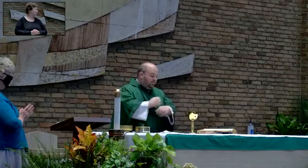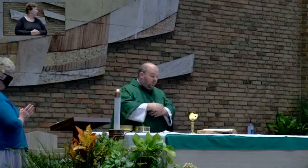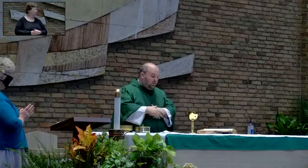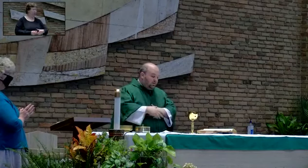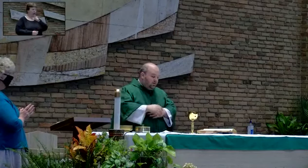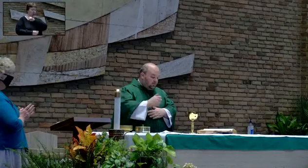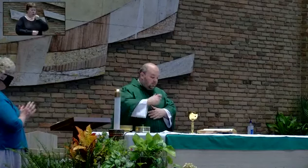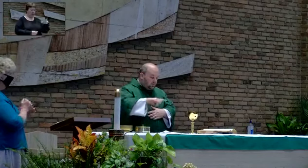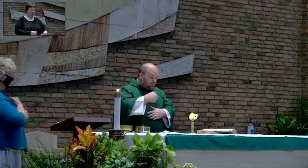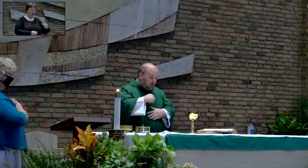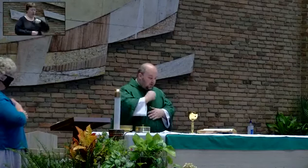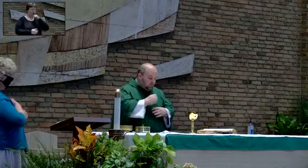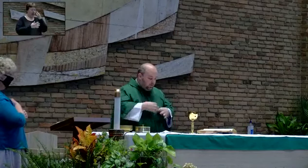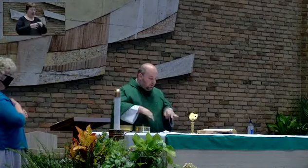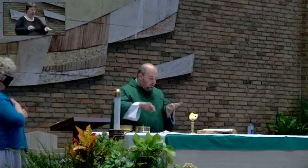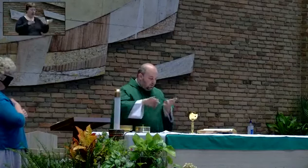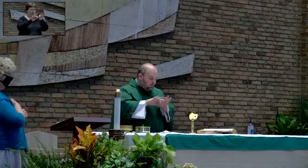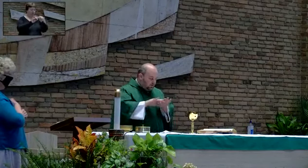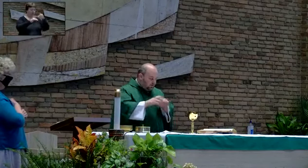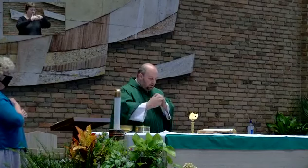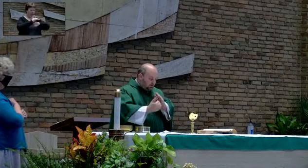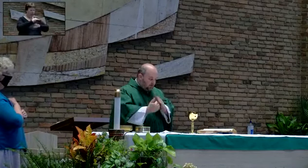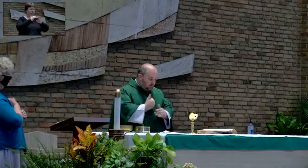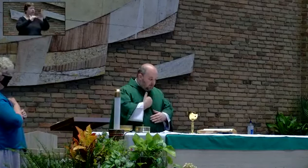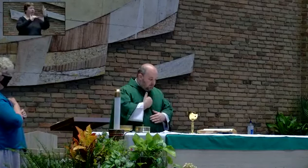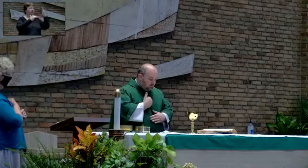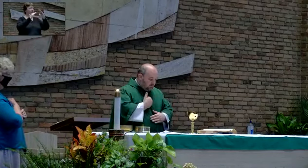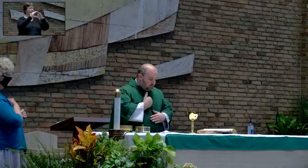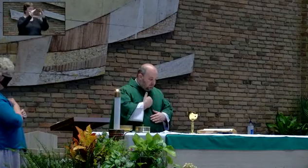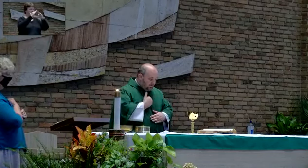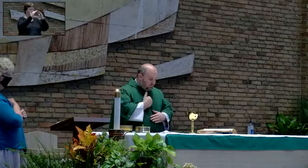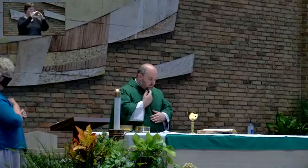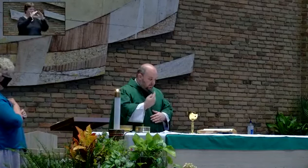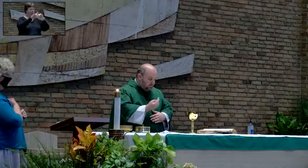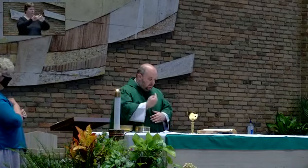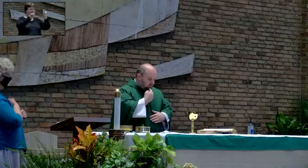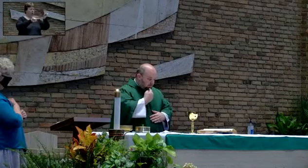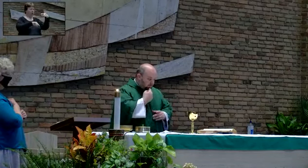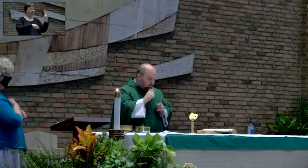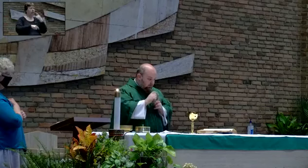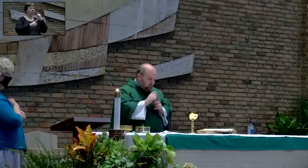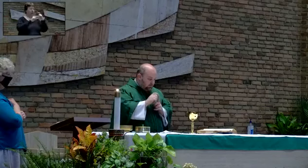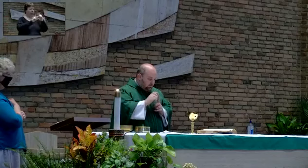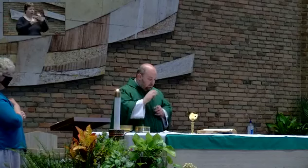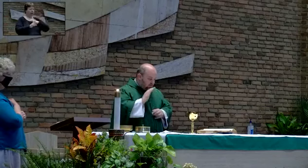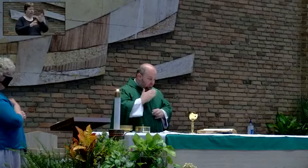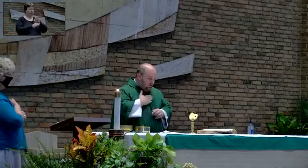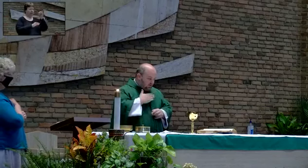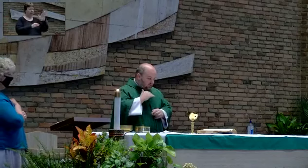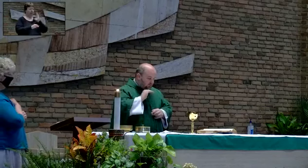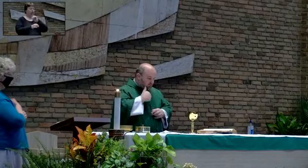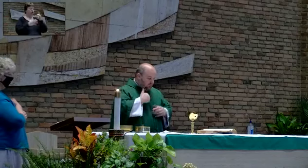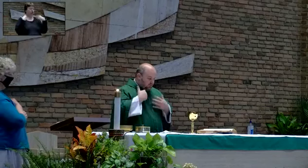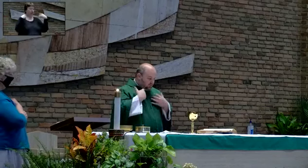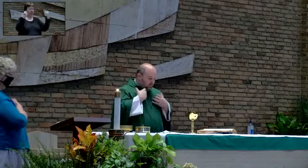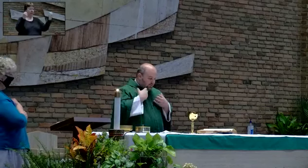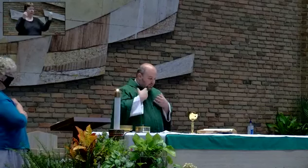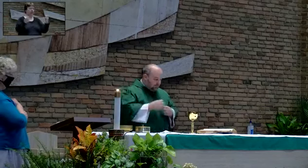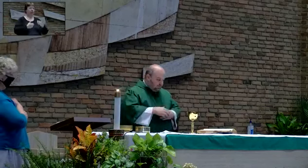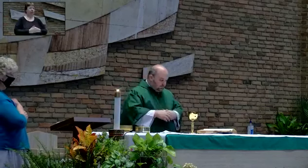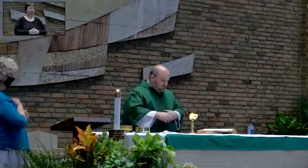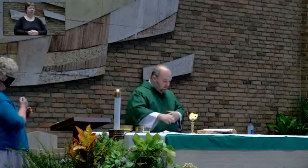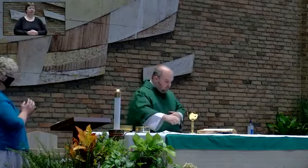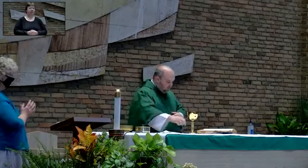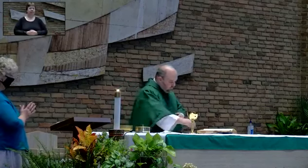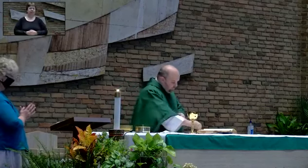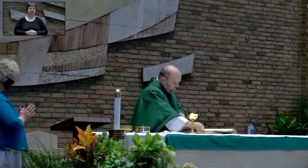Lamb. Lord, I am not worthy that you should enter under my roof, but only say the word, and my soul shall be